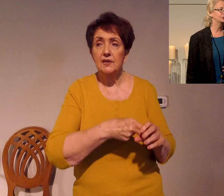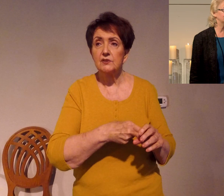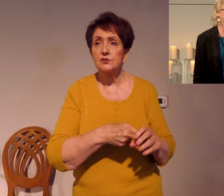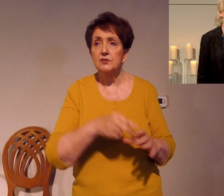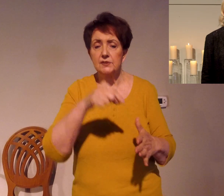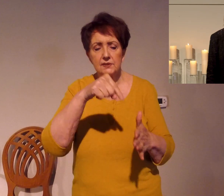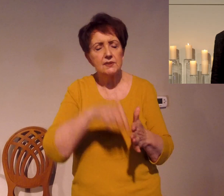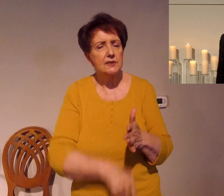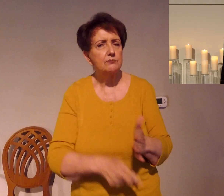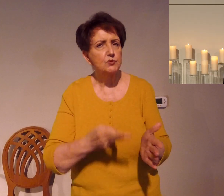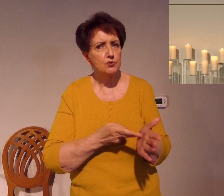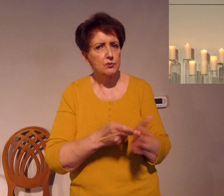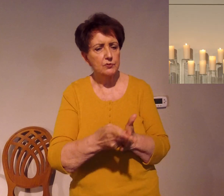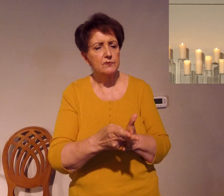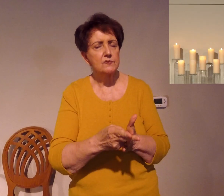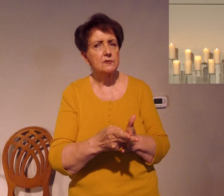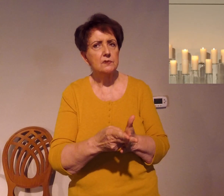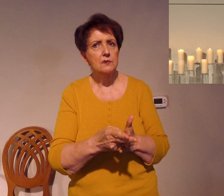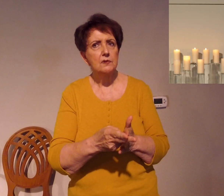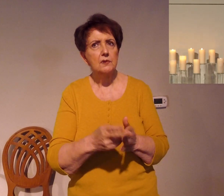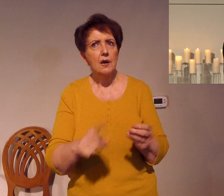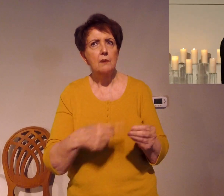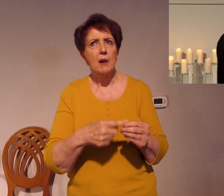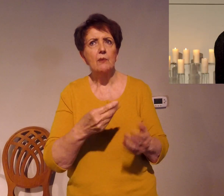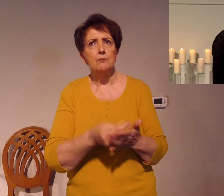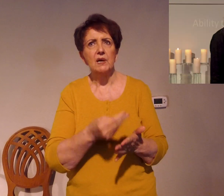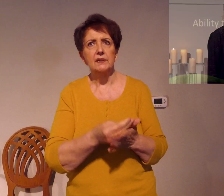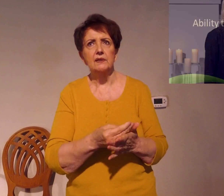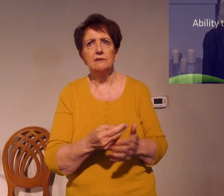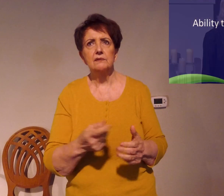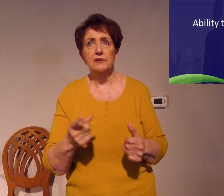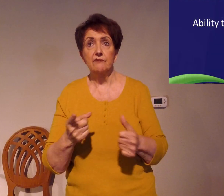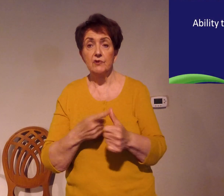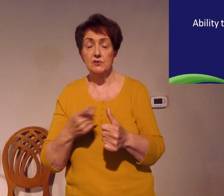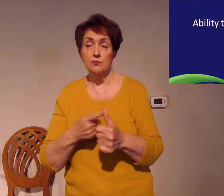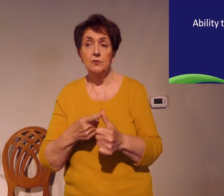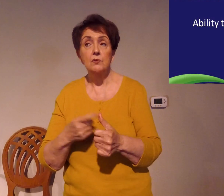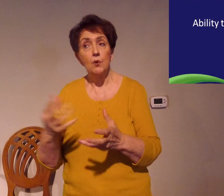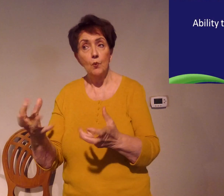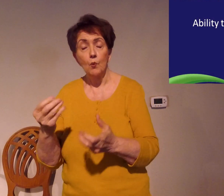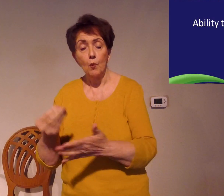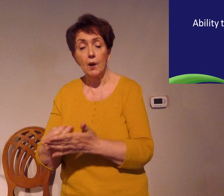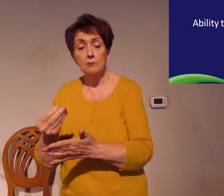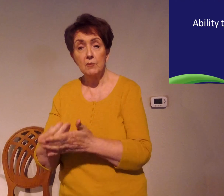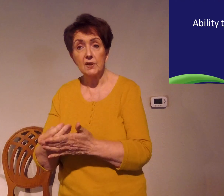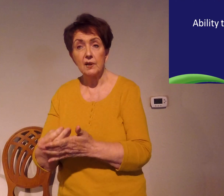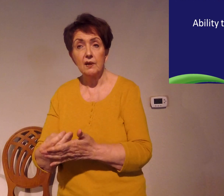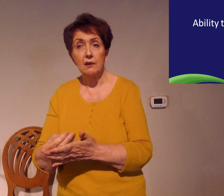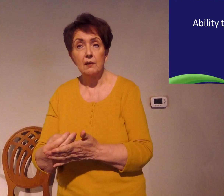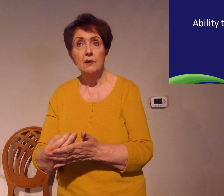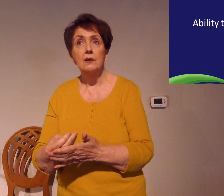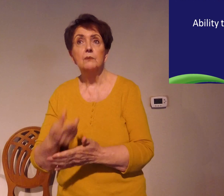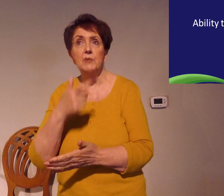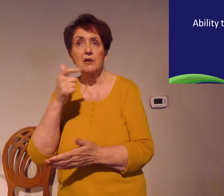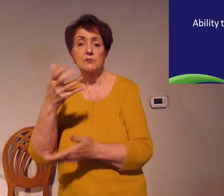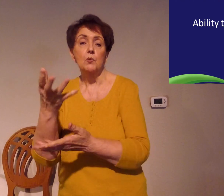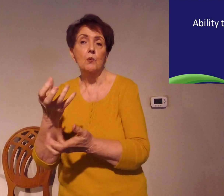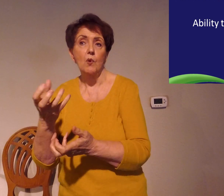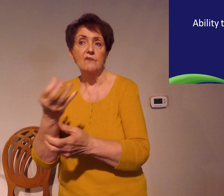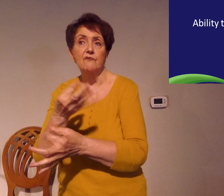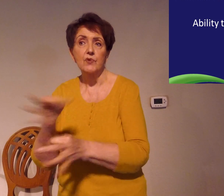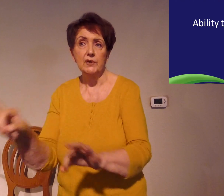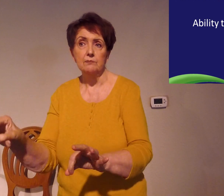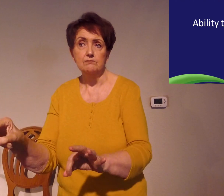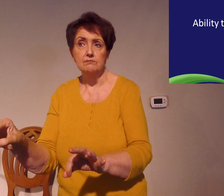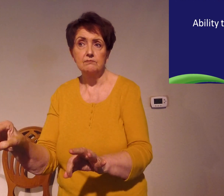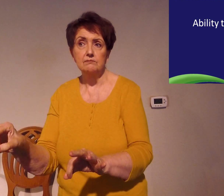deep truths about money. The first one is that we want money fundamentally because what we want is freedom. So